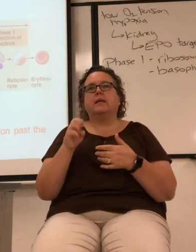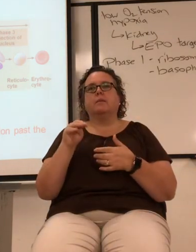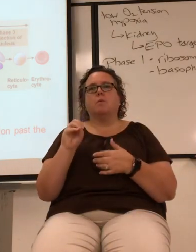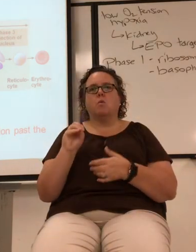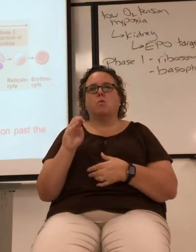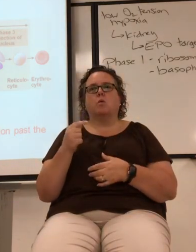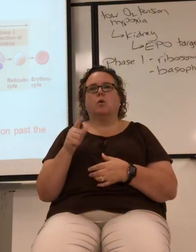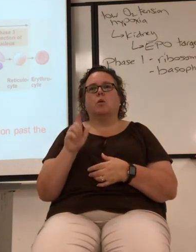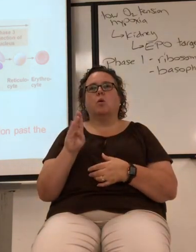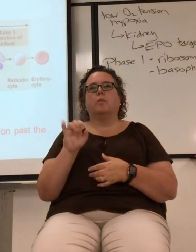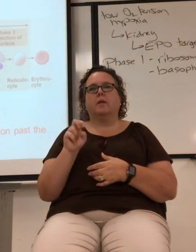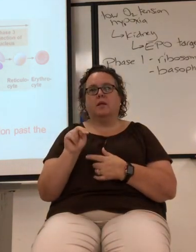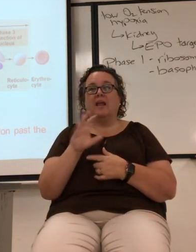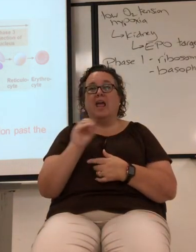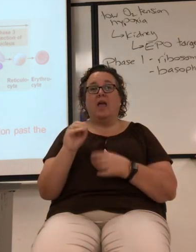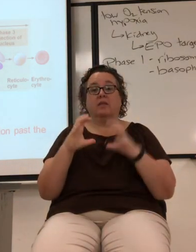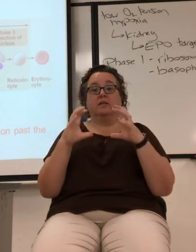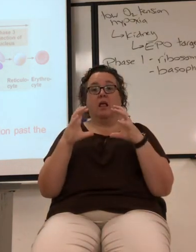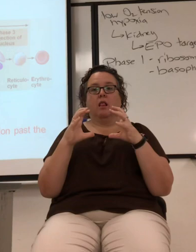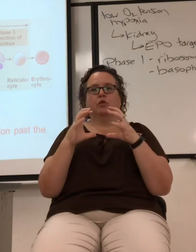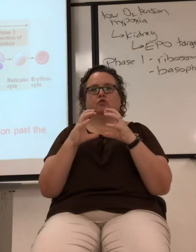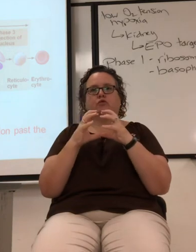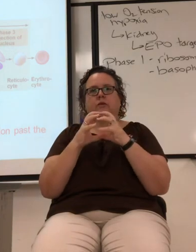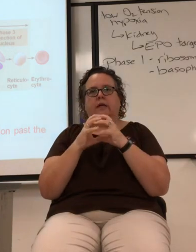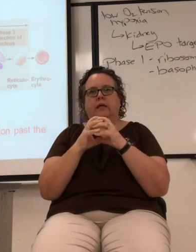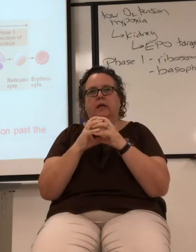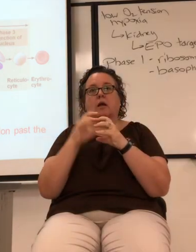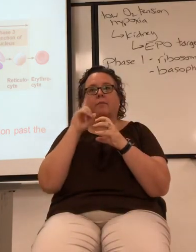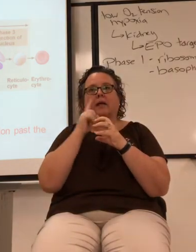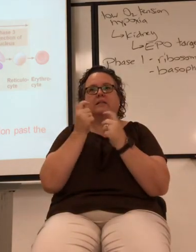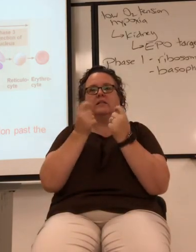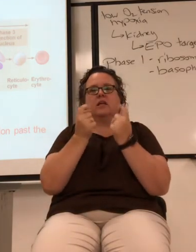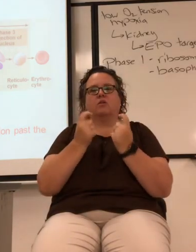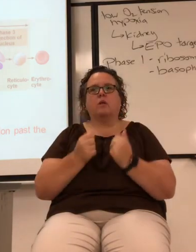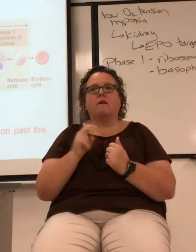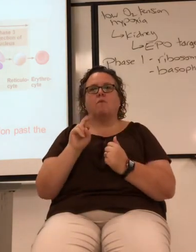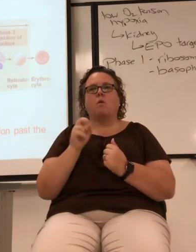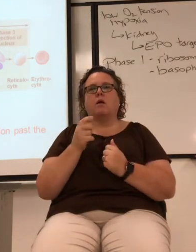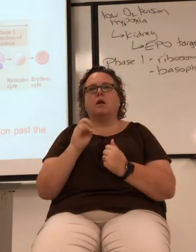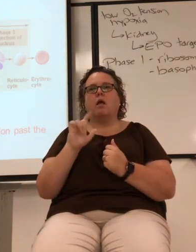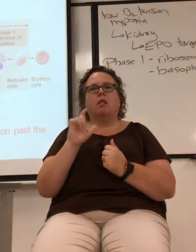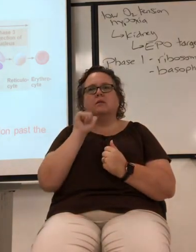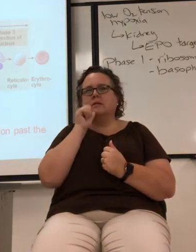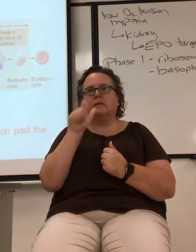hemoglobin, and the cell is shrinking because it's starting to get rid of the organelles it doesn't need.